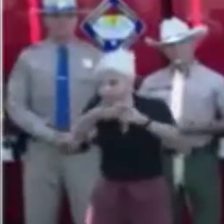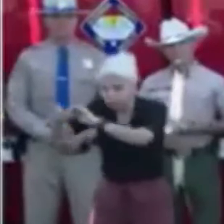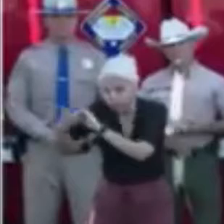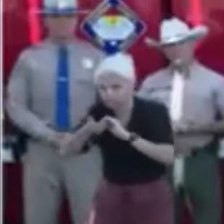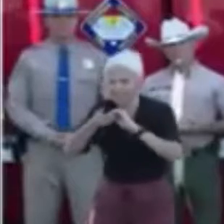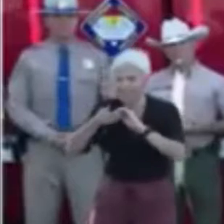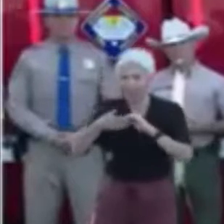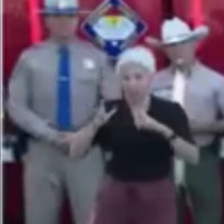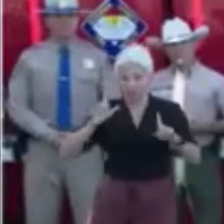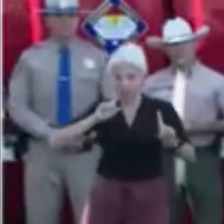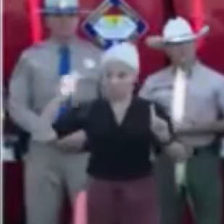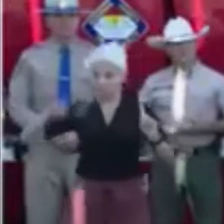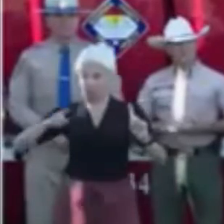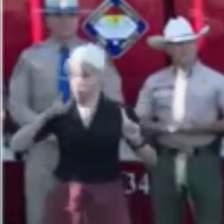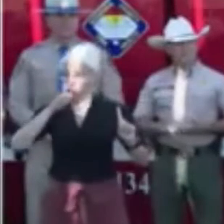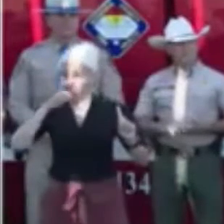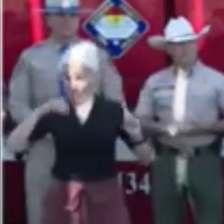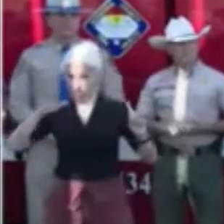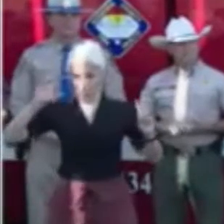going to be Chief Park.